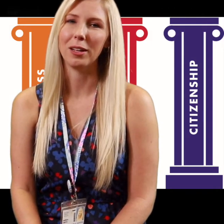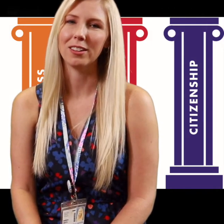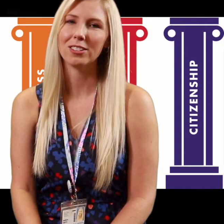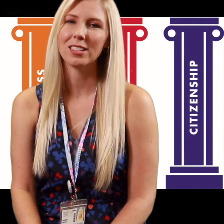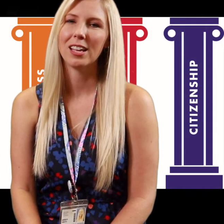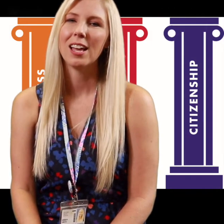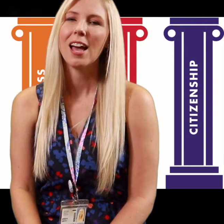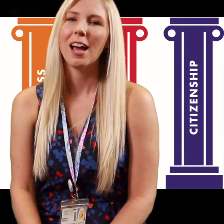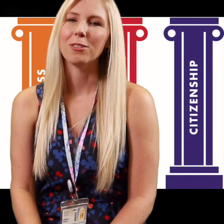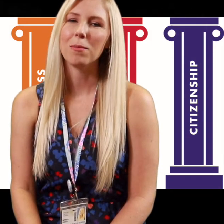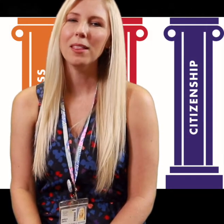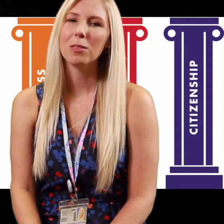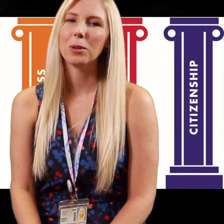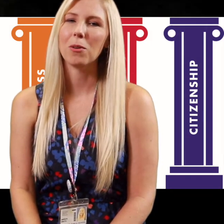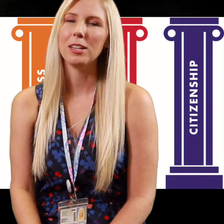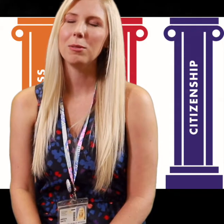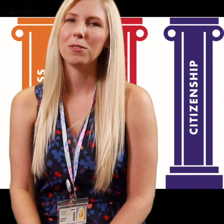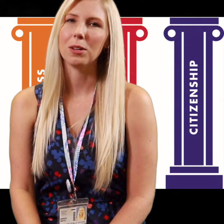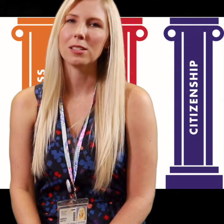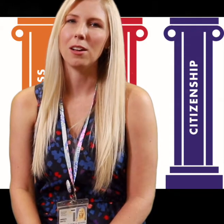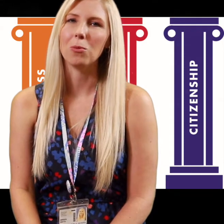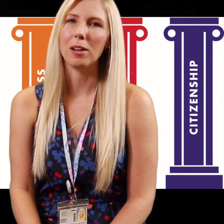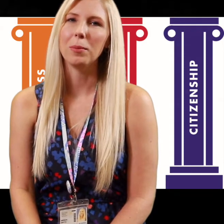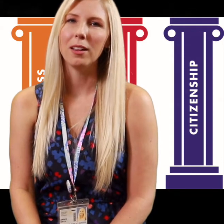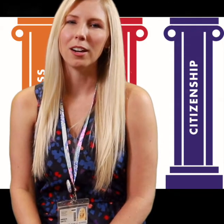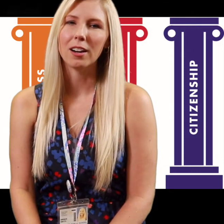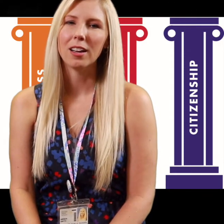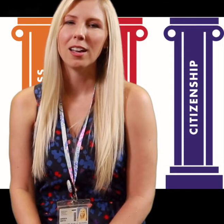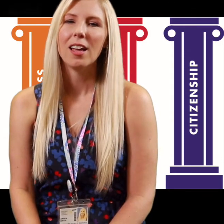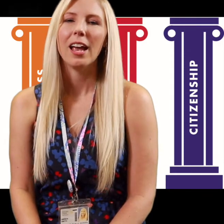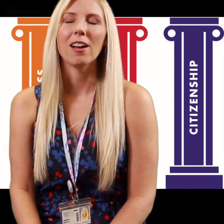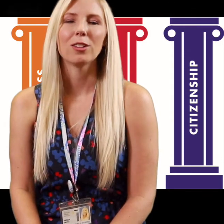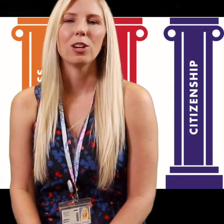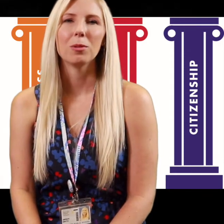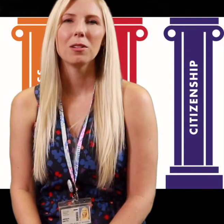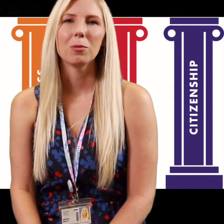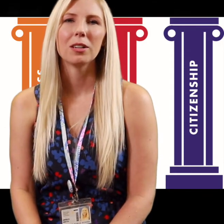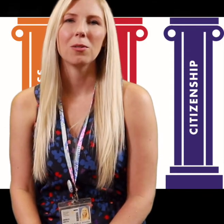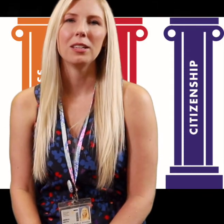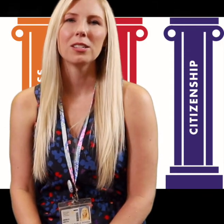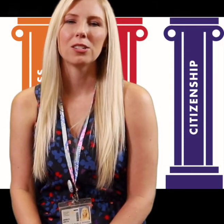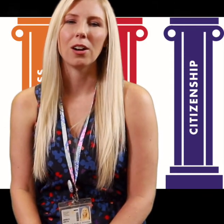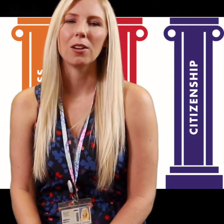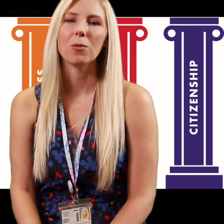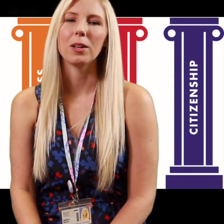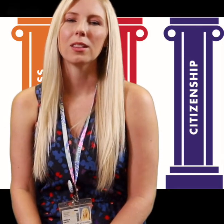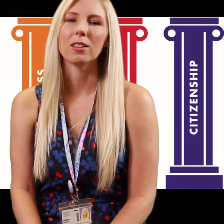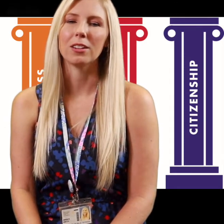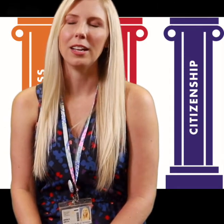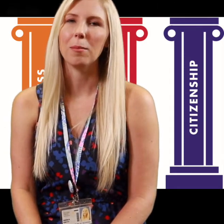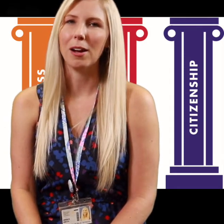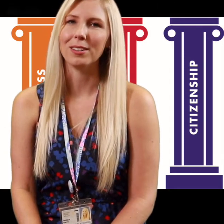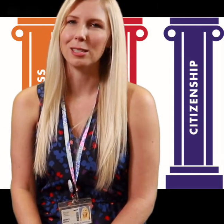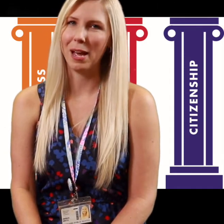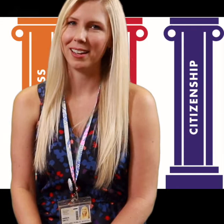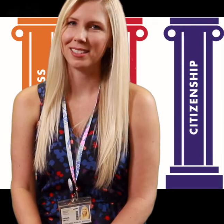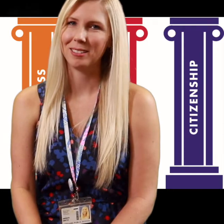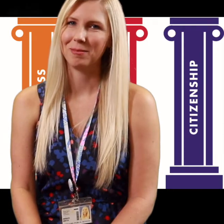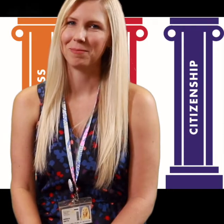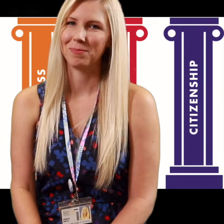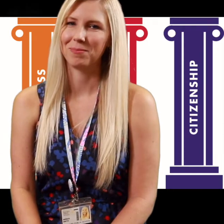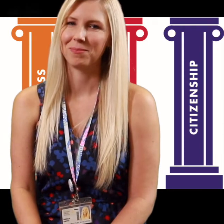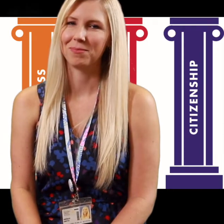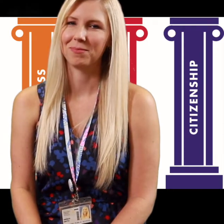character pillars. Every month, we're going to be focusing on one pillar. In October, we're going to start with learning about